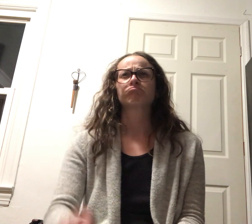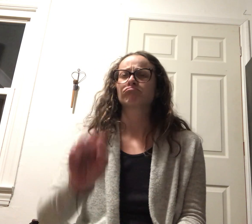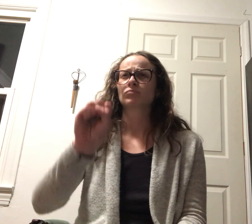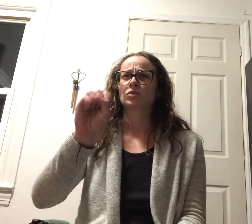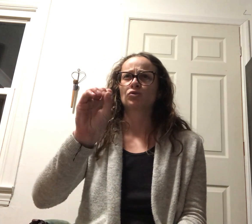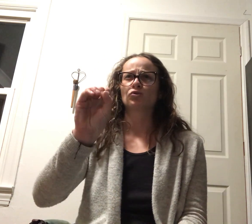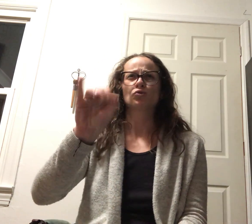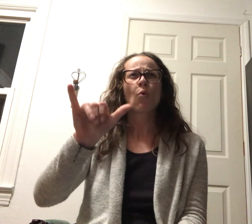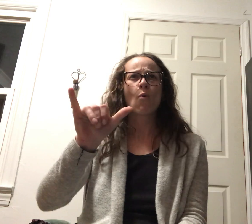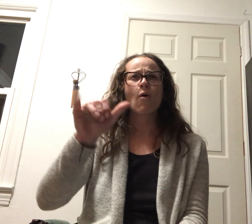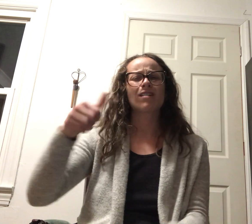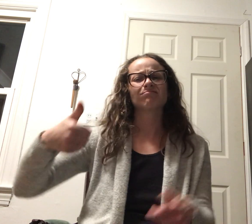hadn't thought about that.